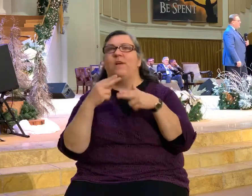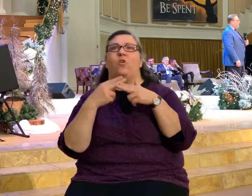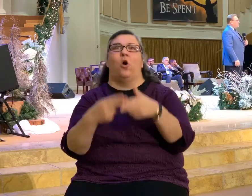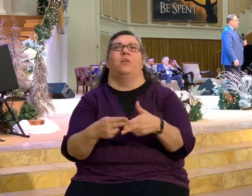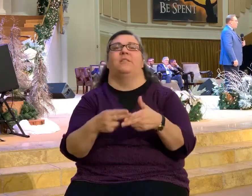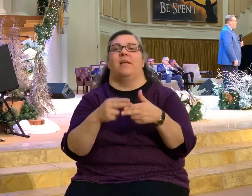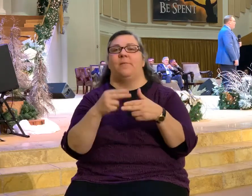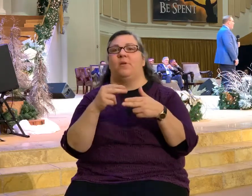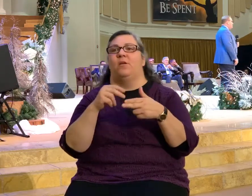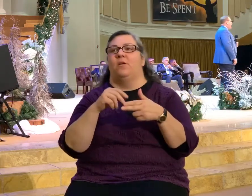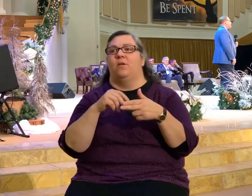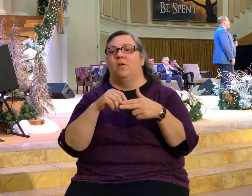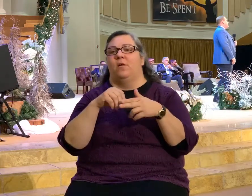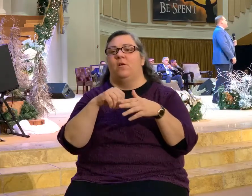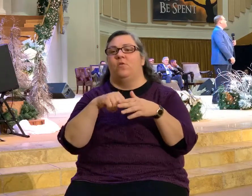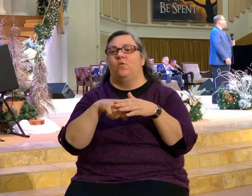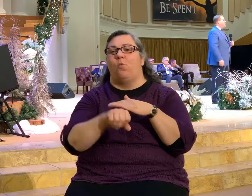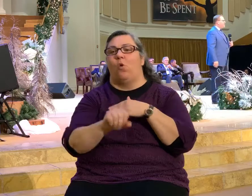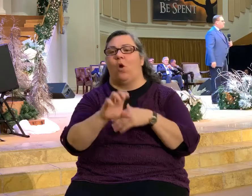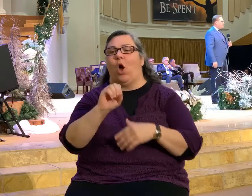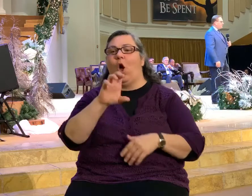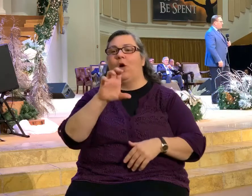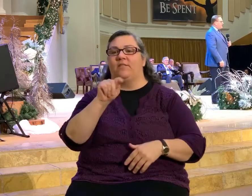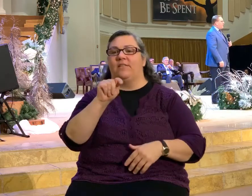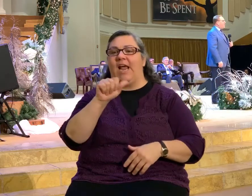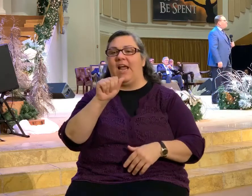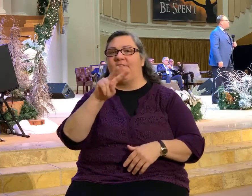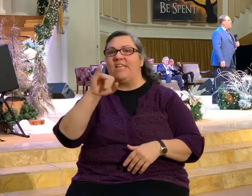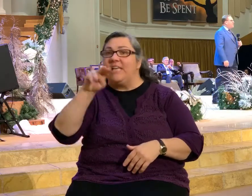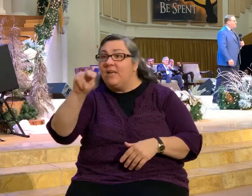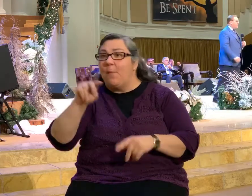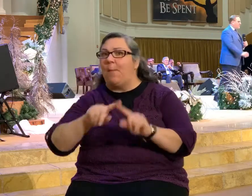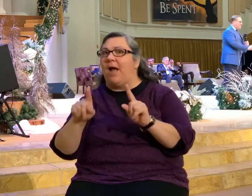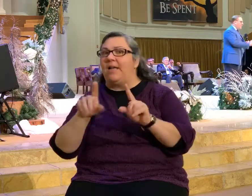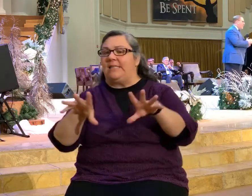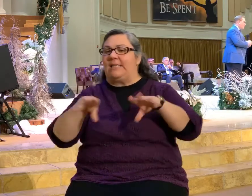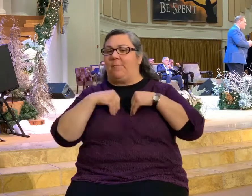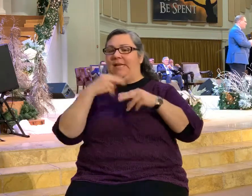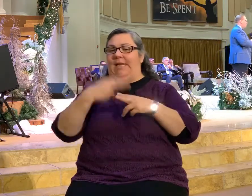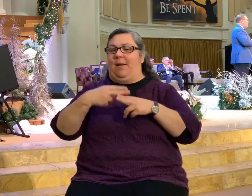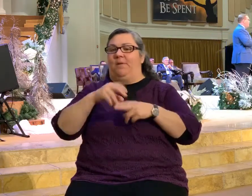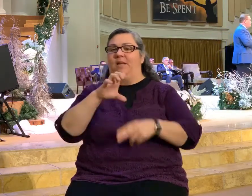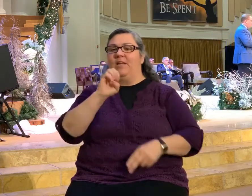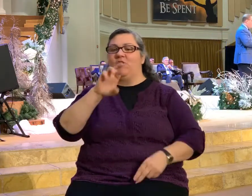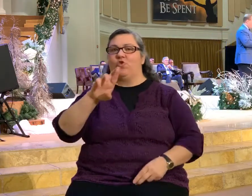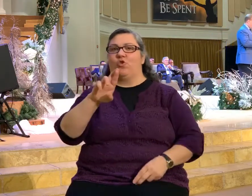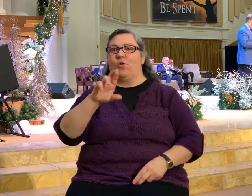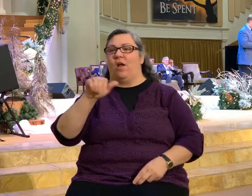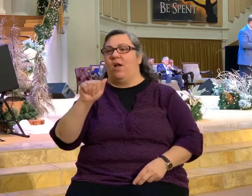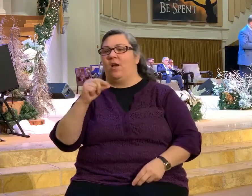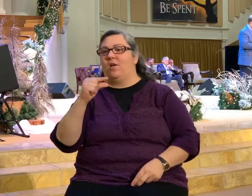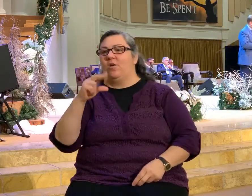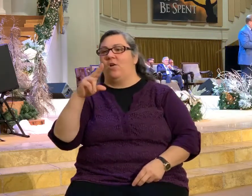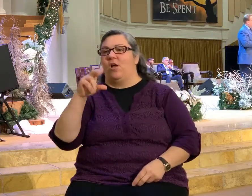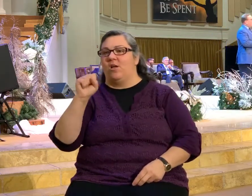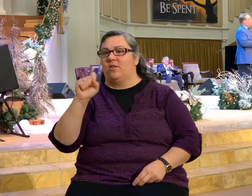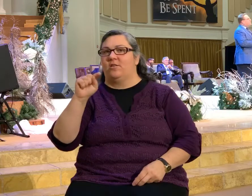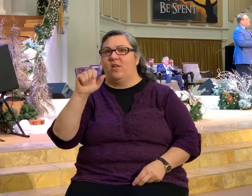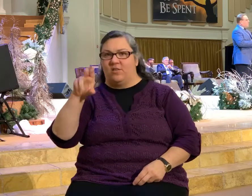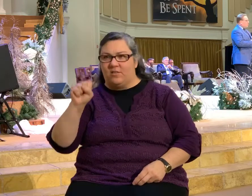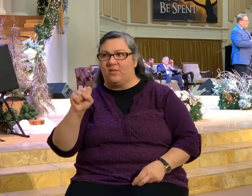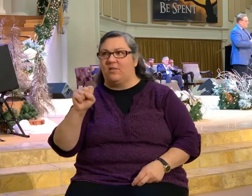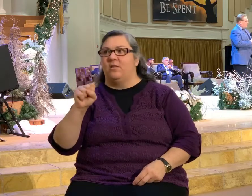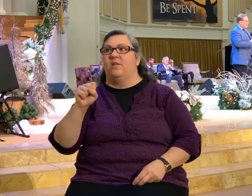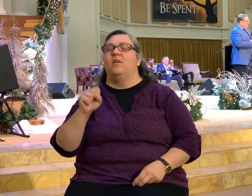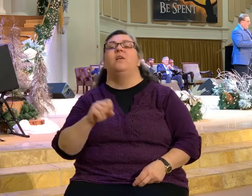name. He was born and named Octavian, but he took the name of Caesar Augustus, or Caesar the Revered. He was